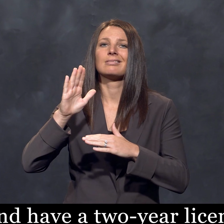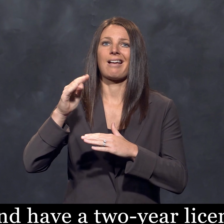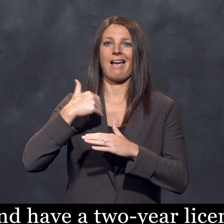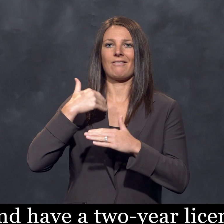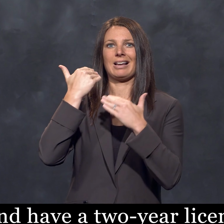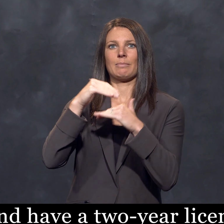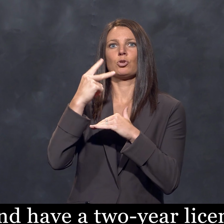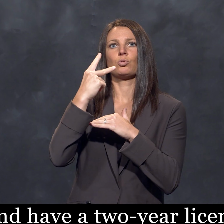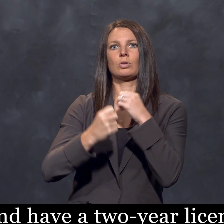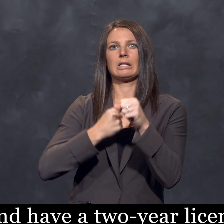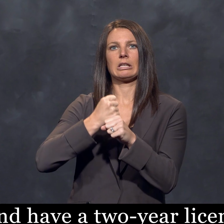2-year license.